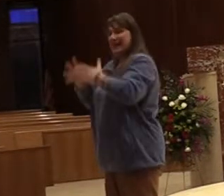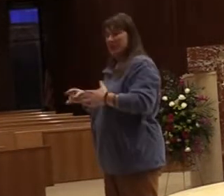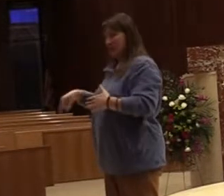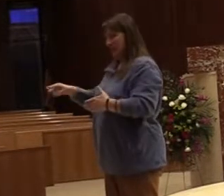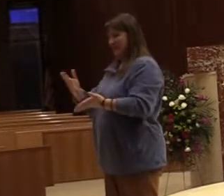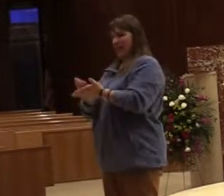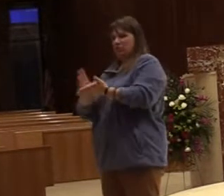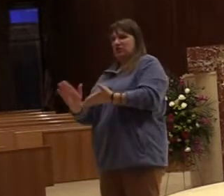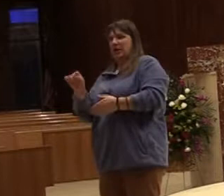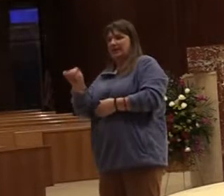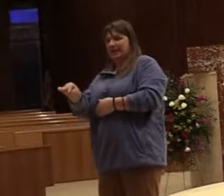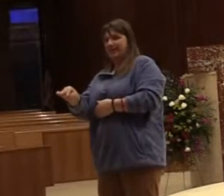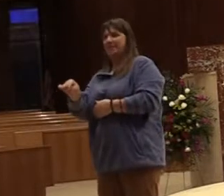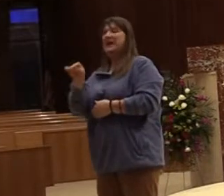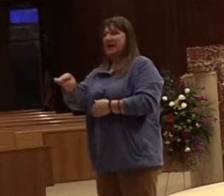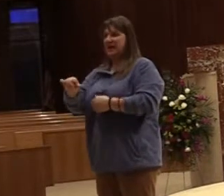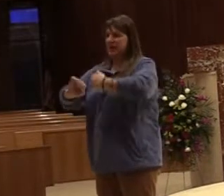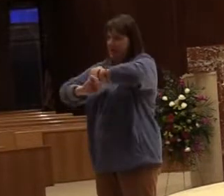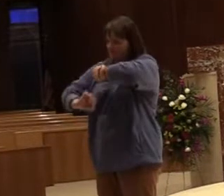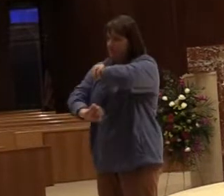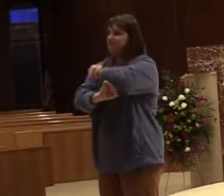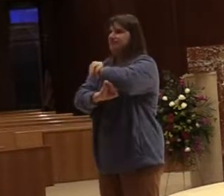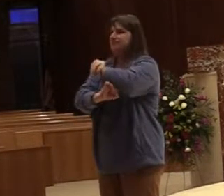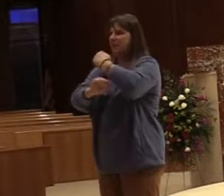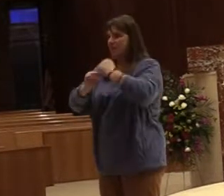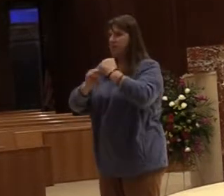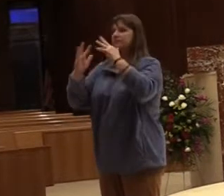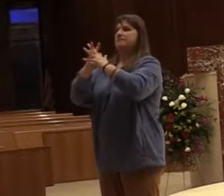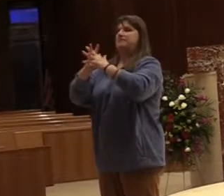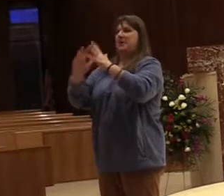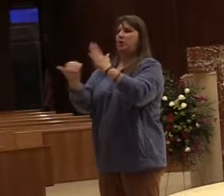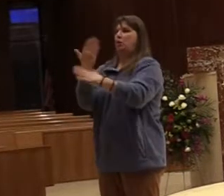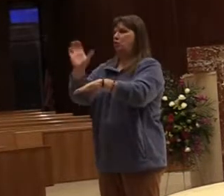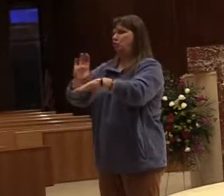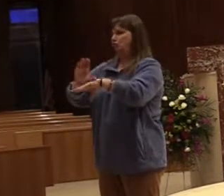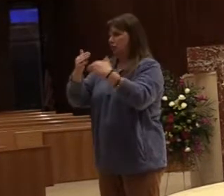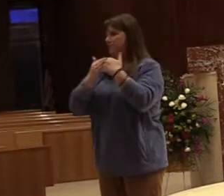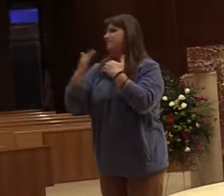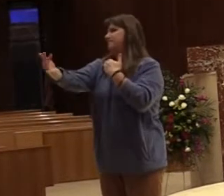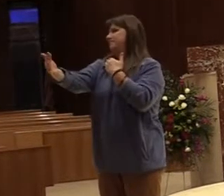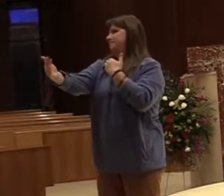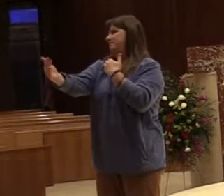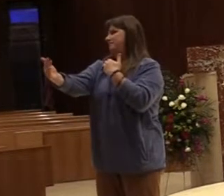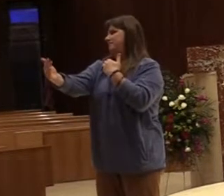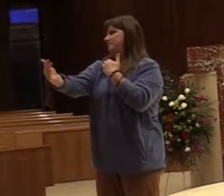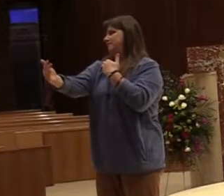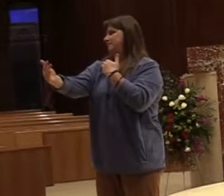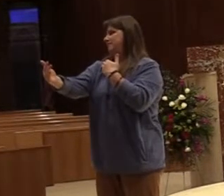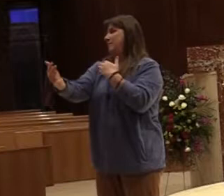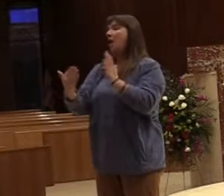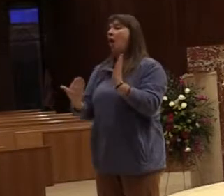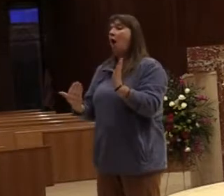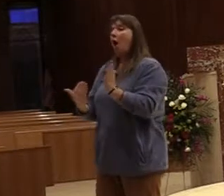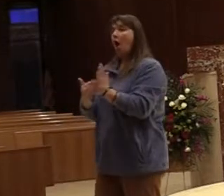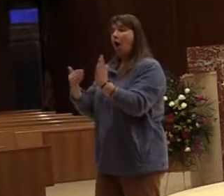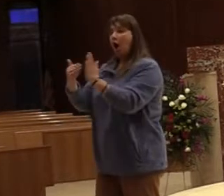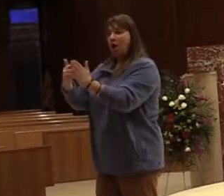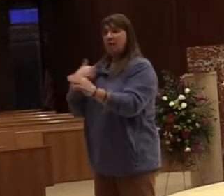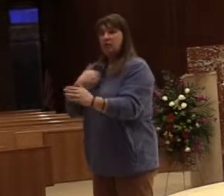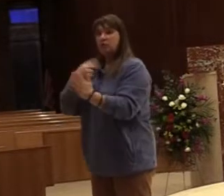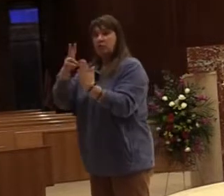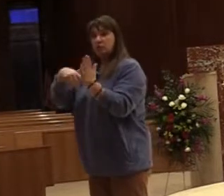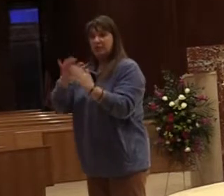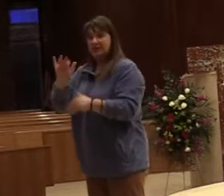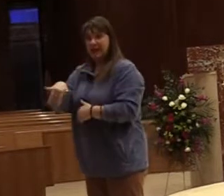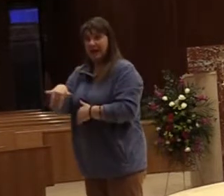This Psalm 118 is also used a lot in the Easter season because it portrays Israel at the triumphant entry of